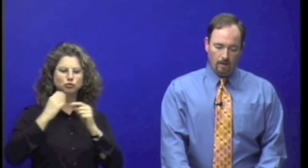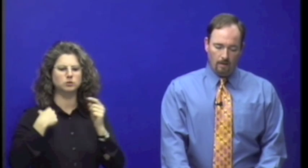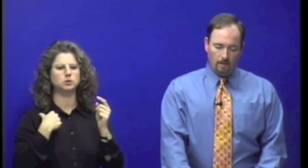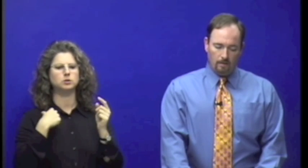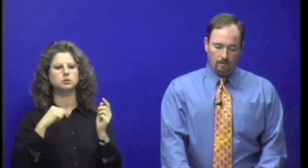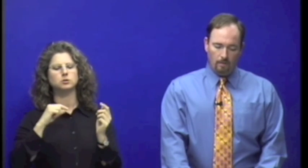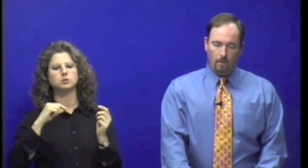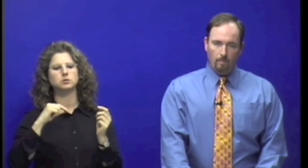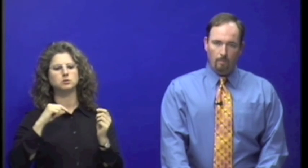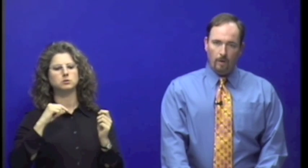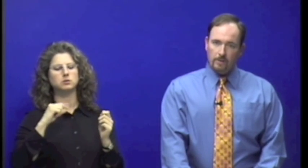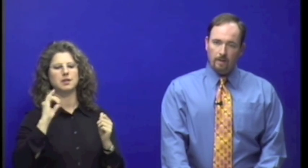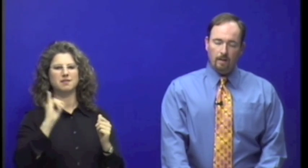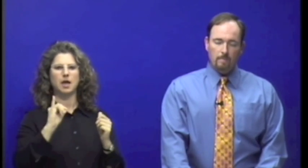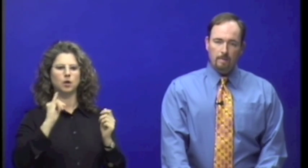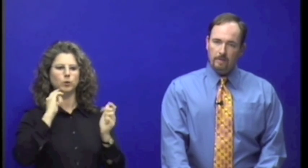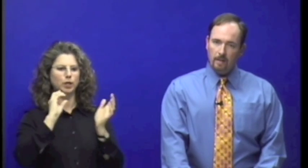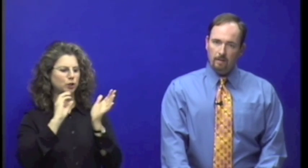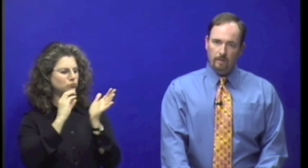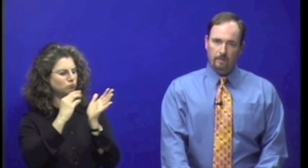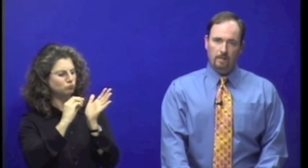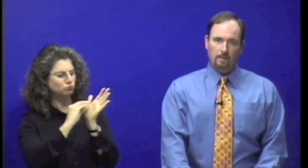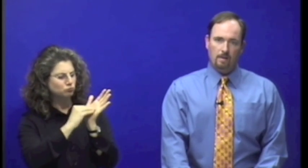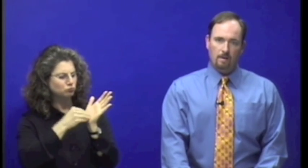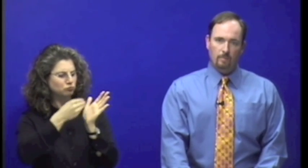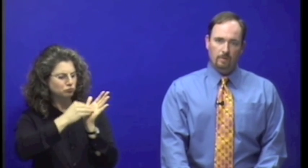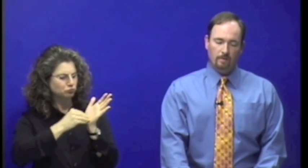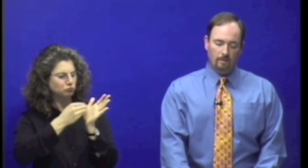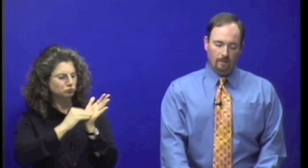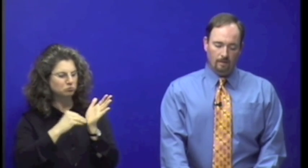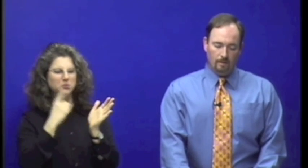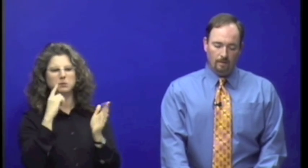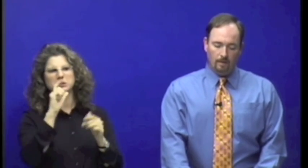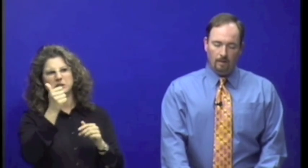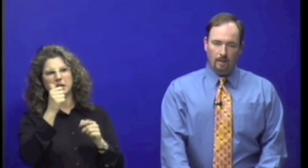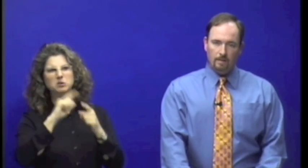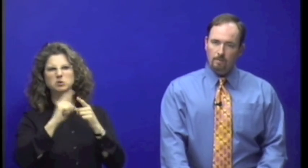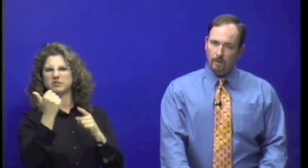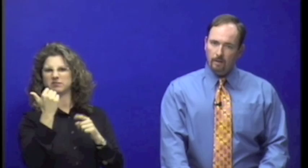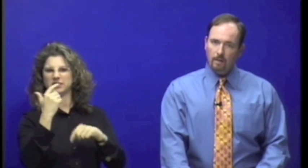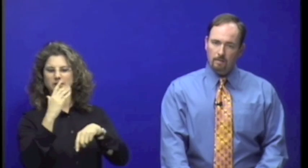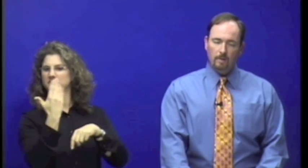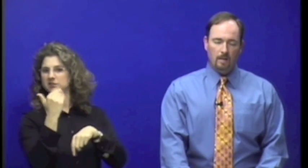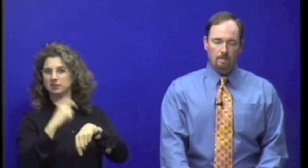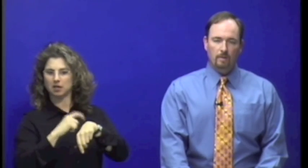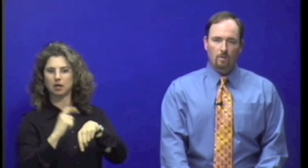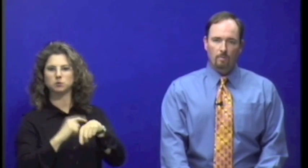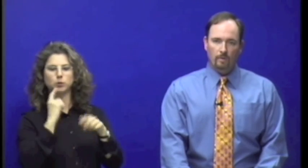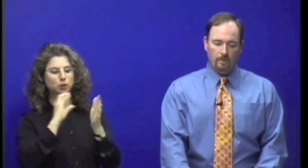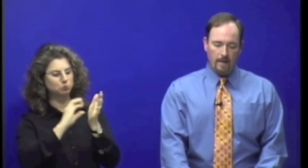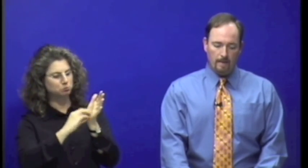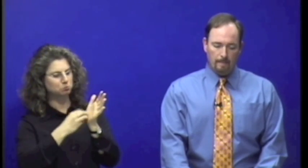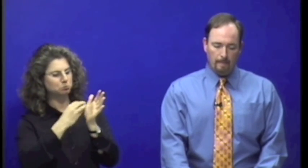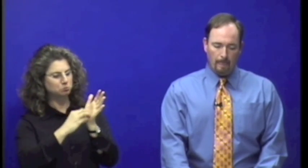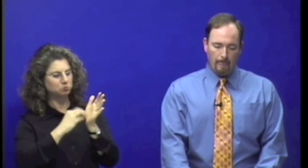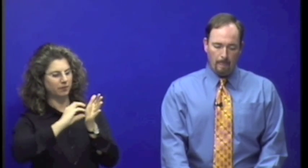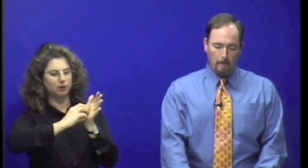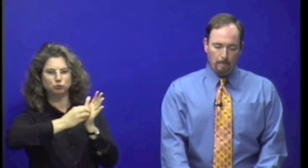and brush the area maybe 10 to 15 times, and some bleeding can be normal for